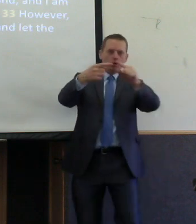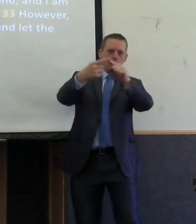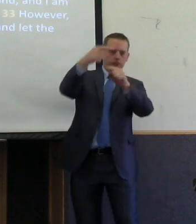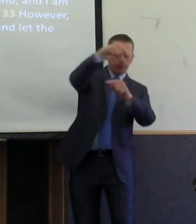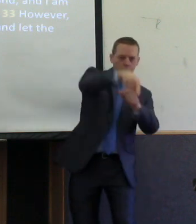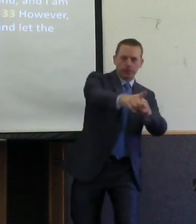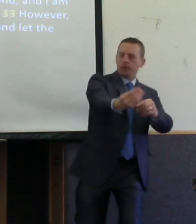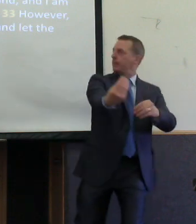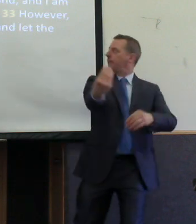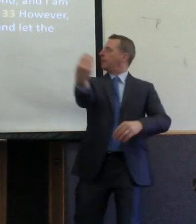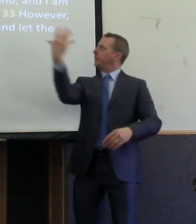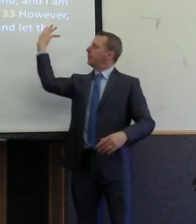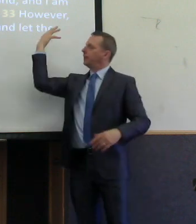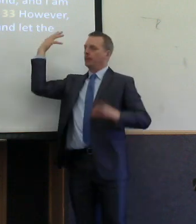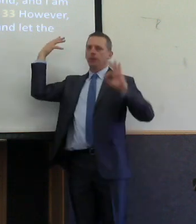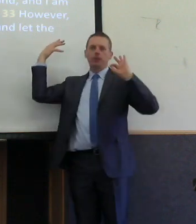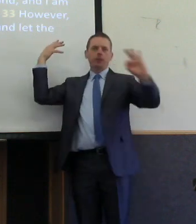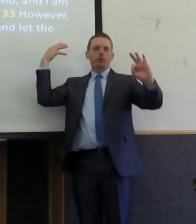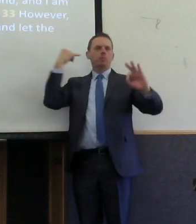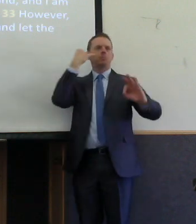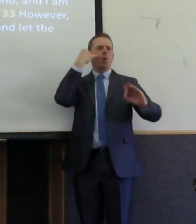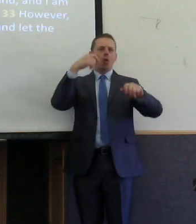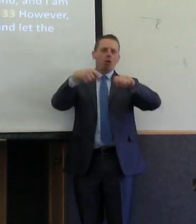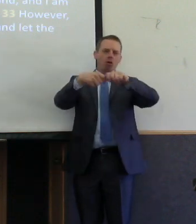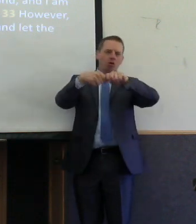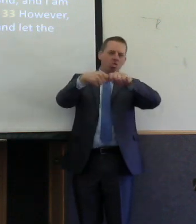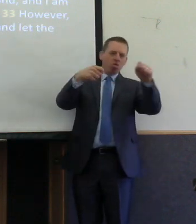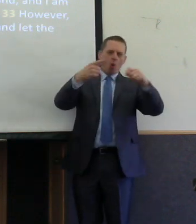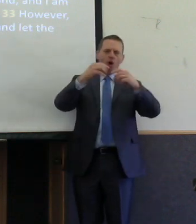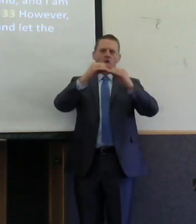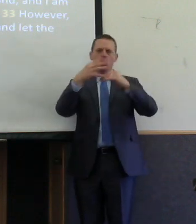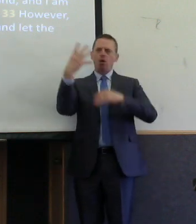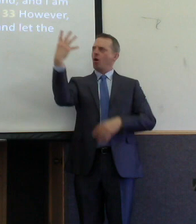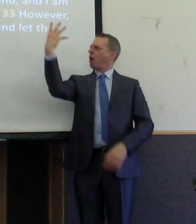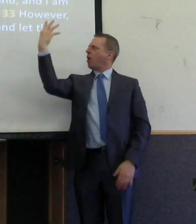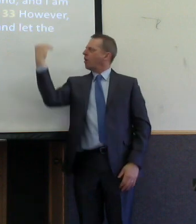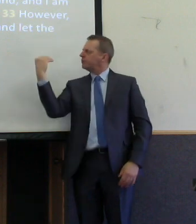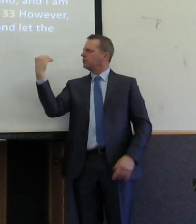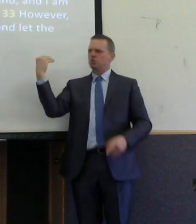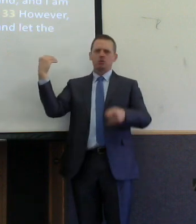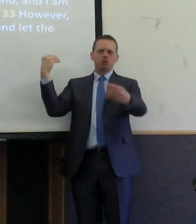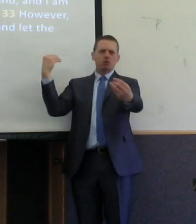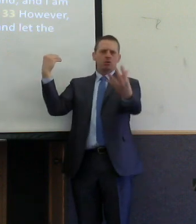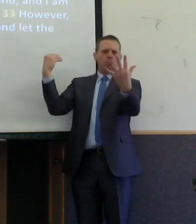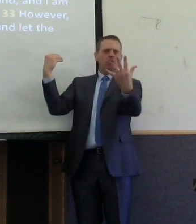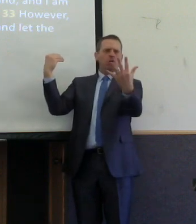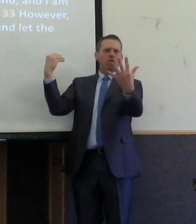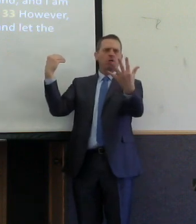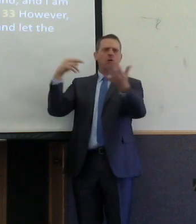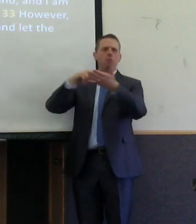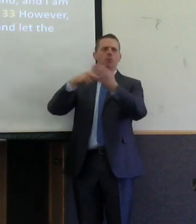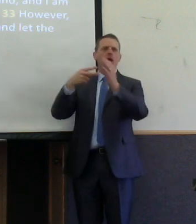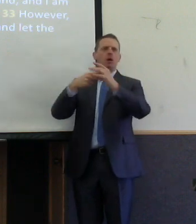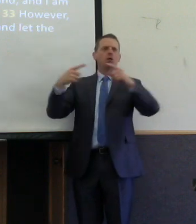Everything's all connected properly. You'll be able to see it. If you're breaking the lines, you won't be able to see anything on the computer. Or if you're